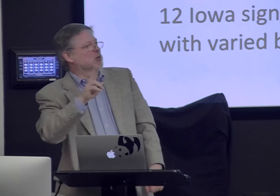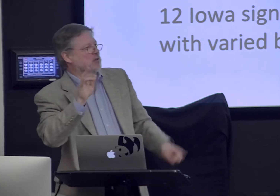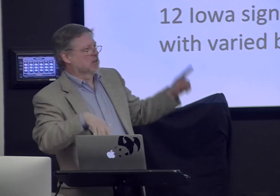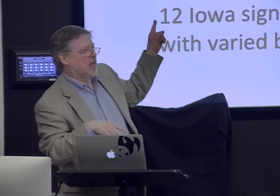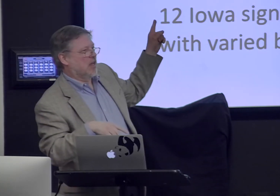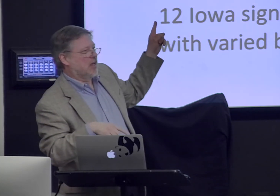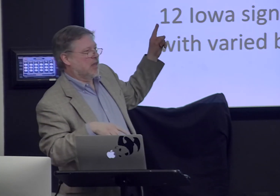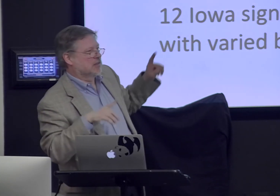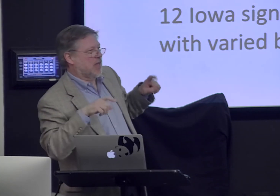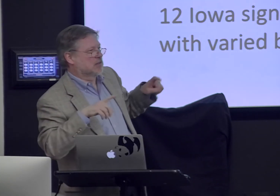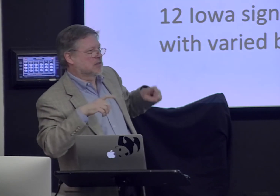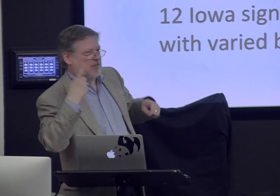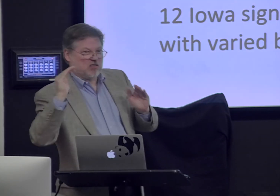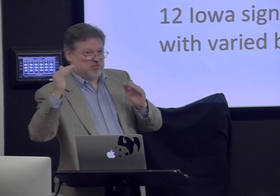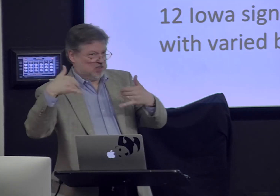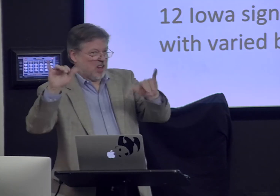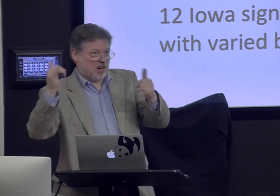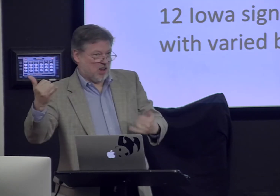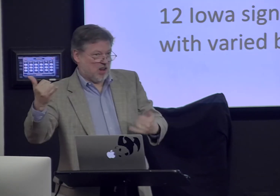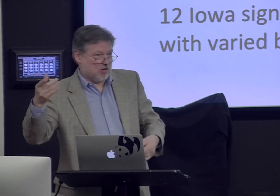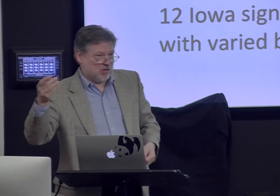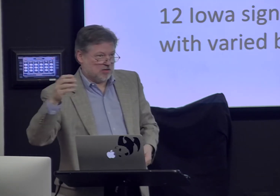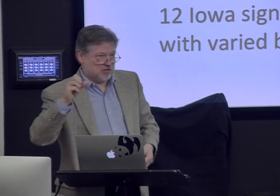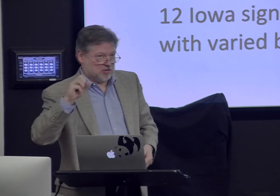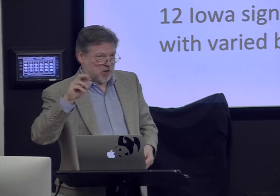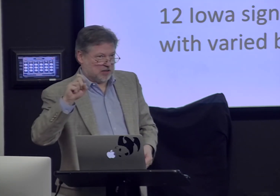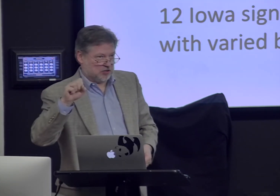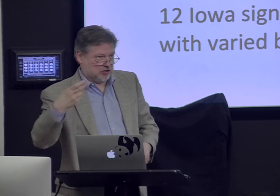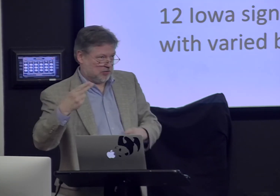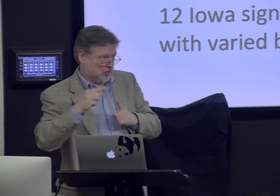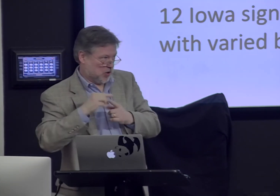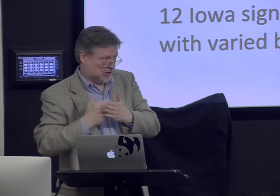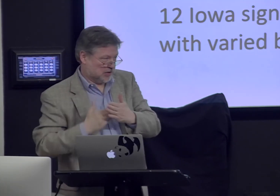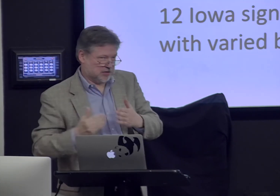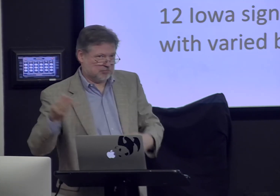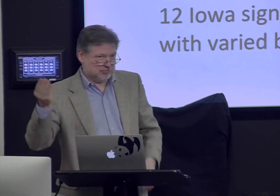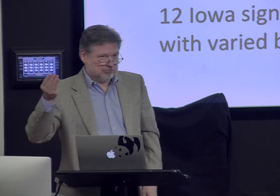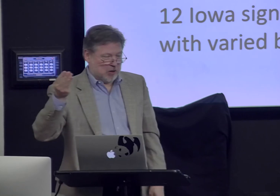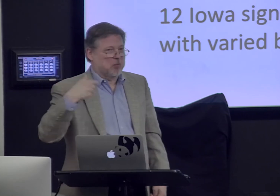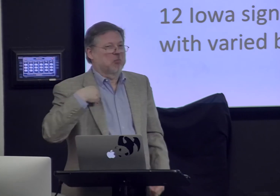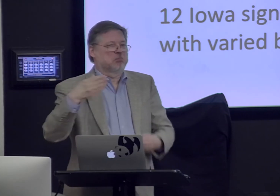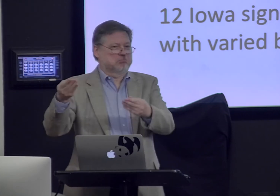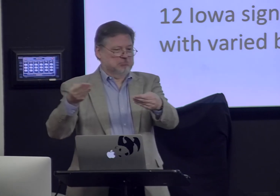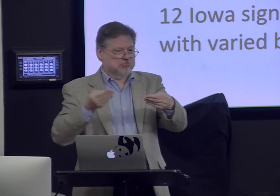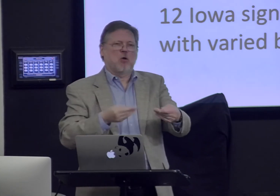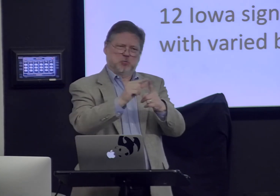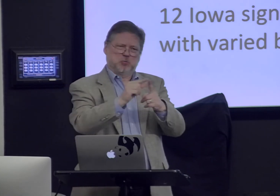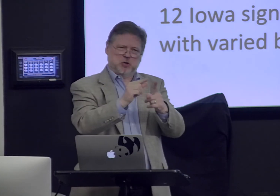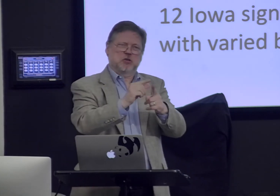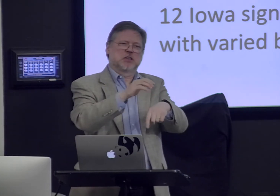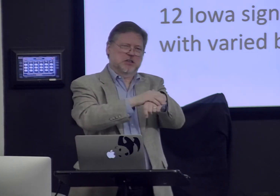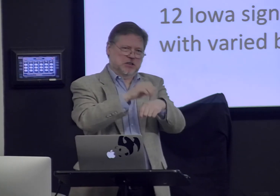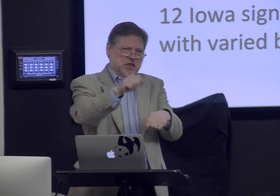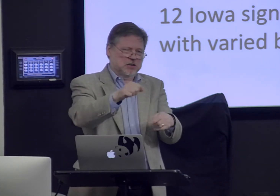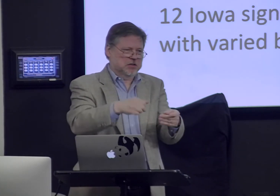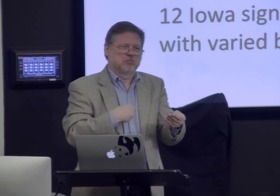list just because it was what was already used in comparative linguistics. It's still available today. So